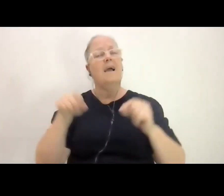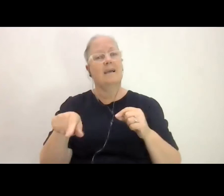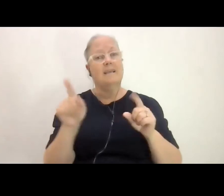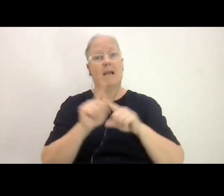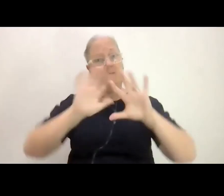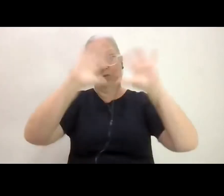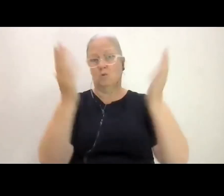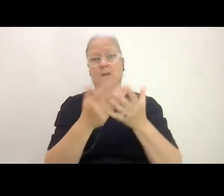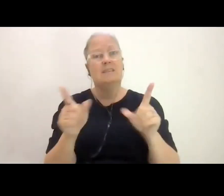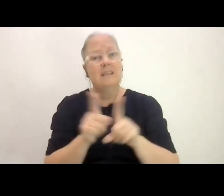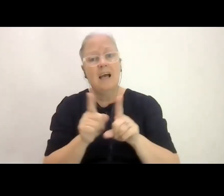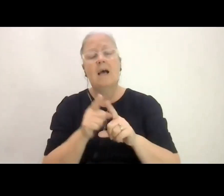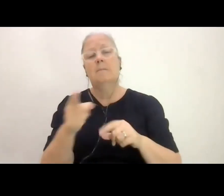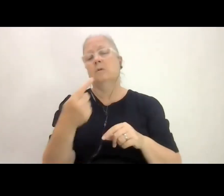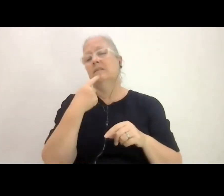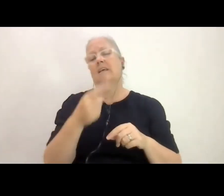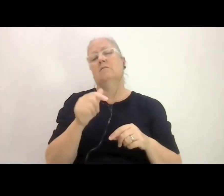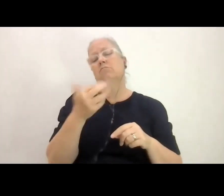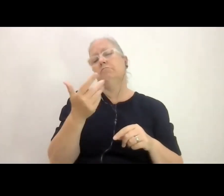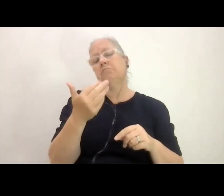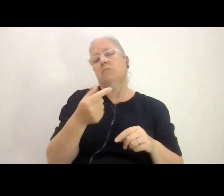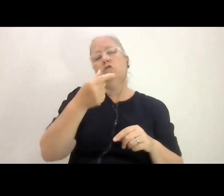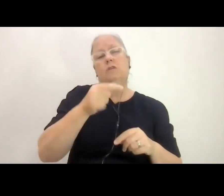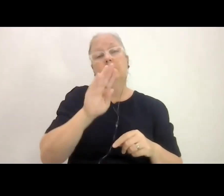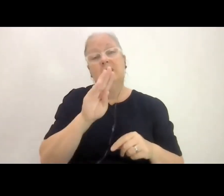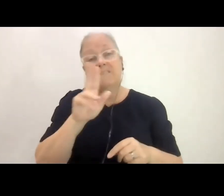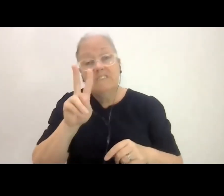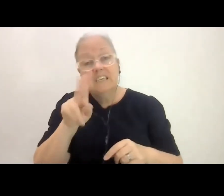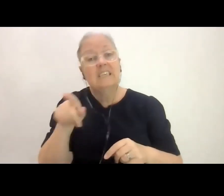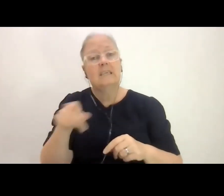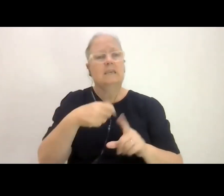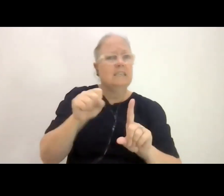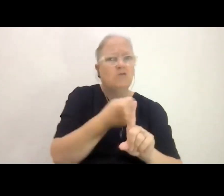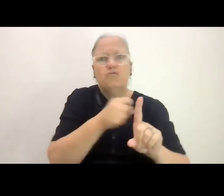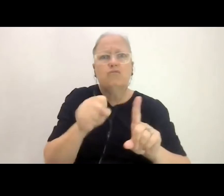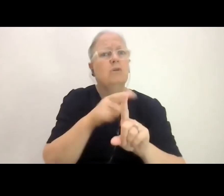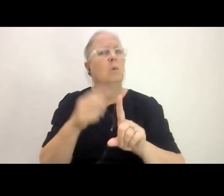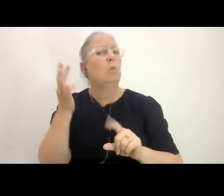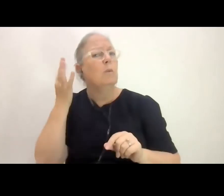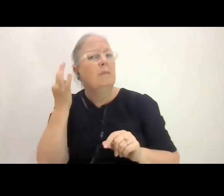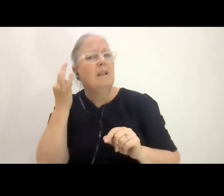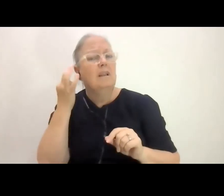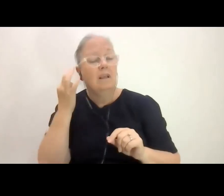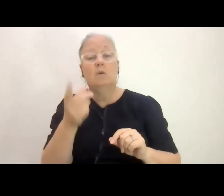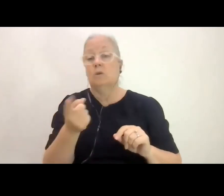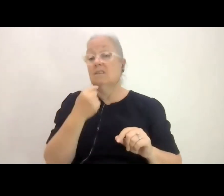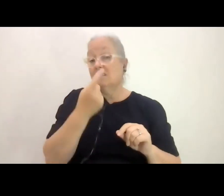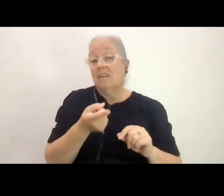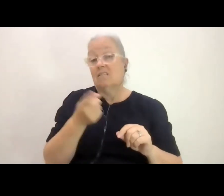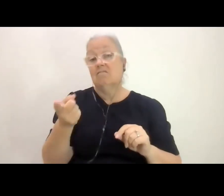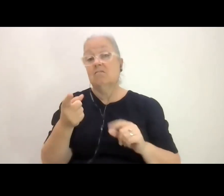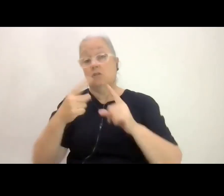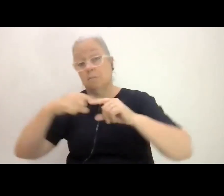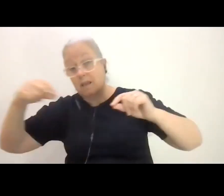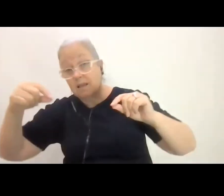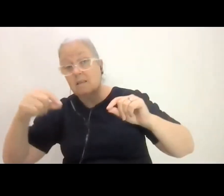in gender-based violence with women. I think, again, this is an example that you posed in Japan, but also reflective of